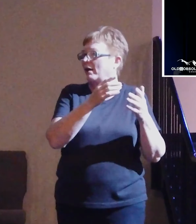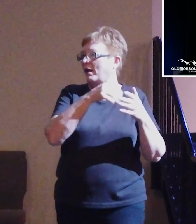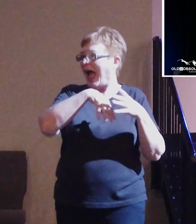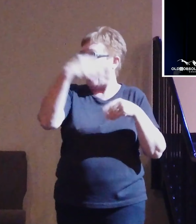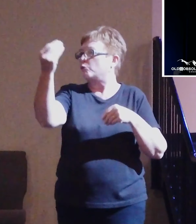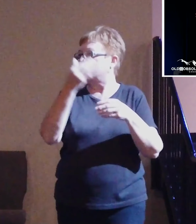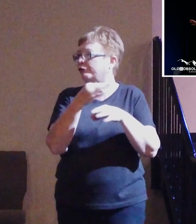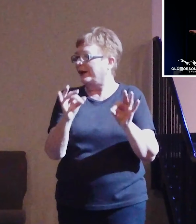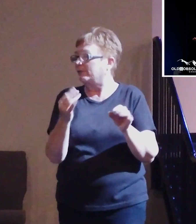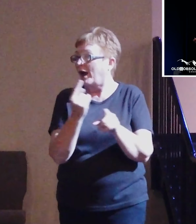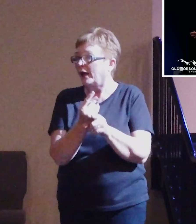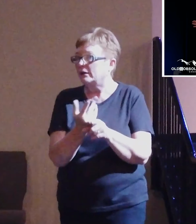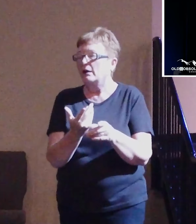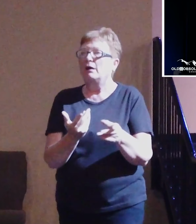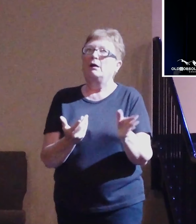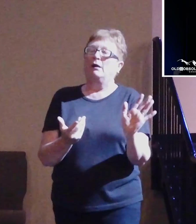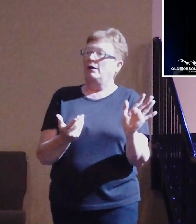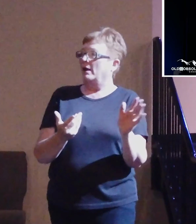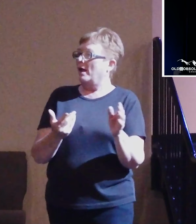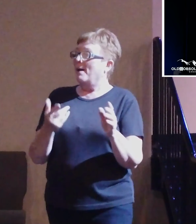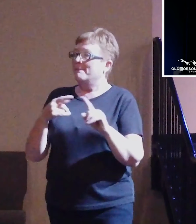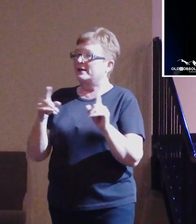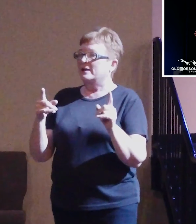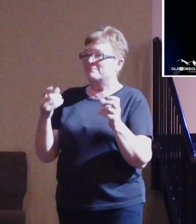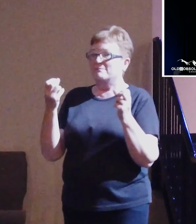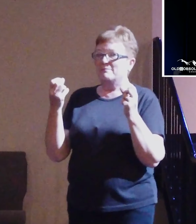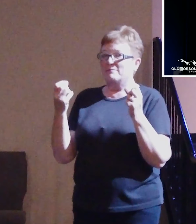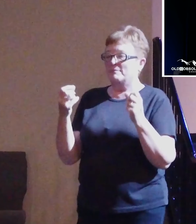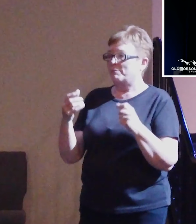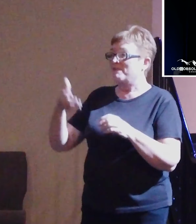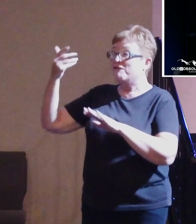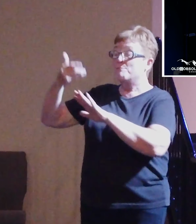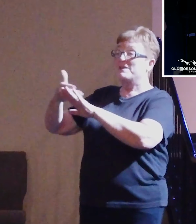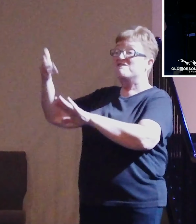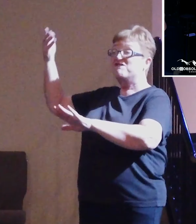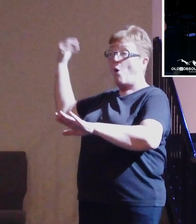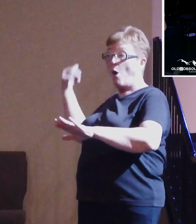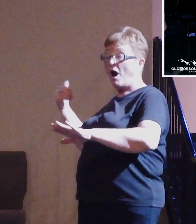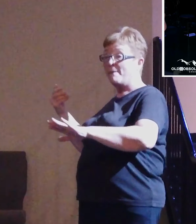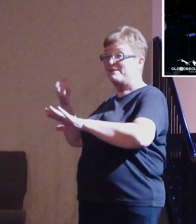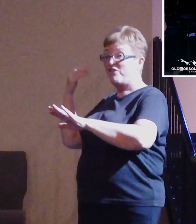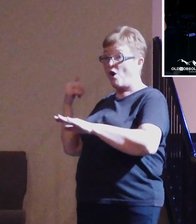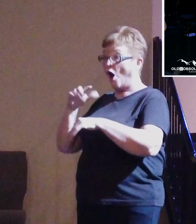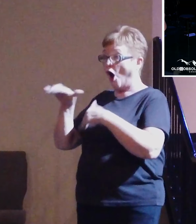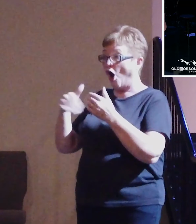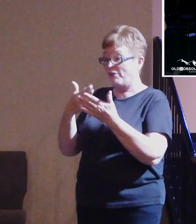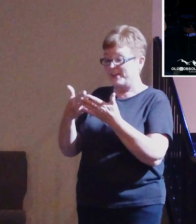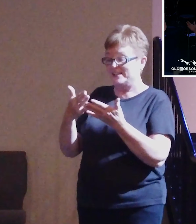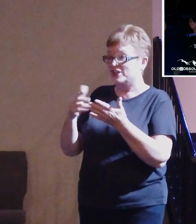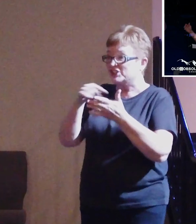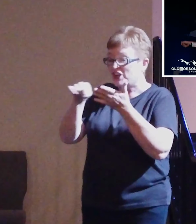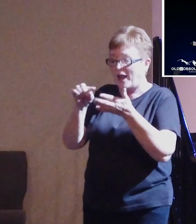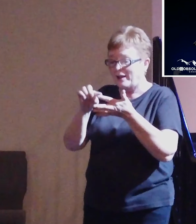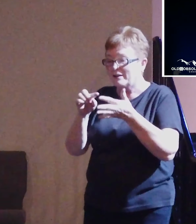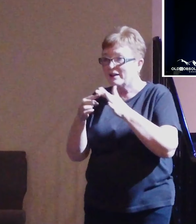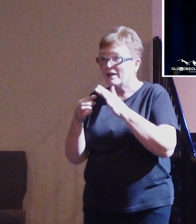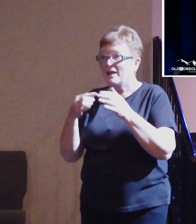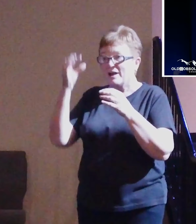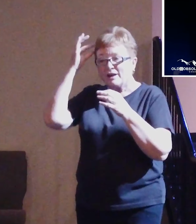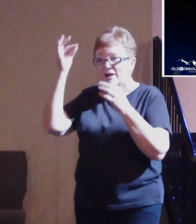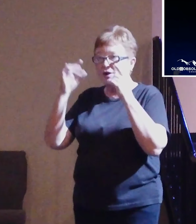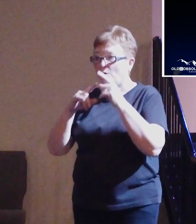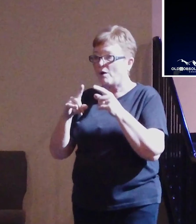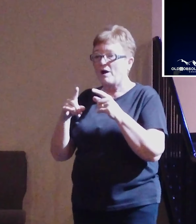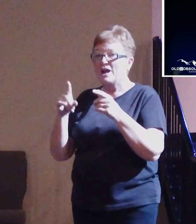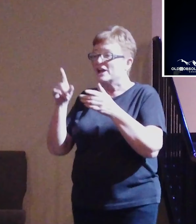But prior to all of these modern inventions where you're maybe monitored for criminal activity on the internet or you're caught in a surveillance